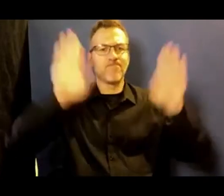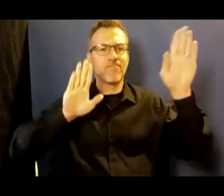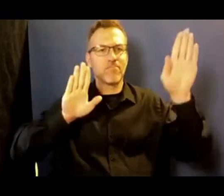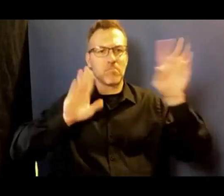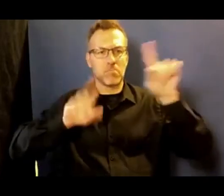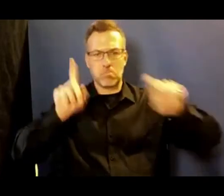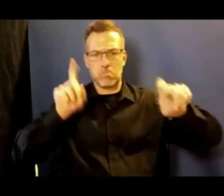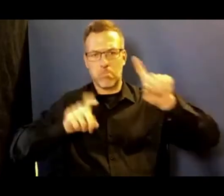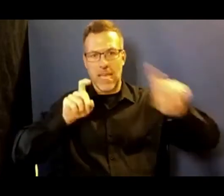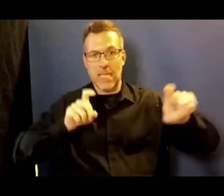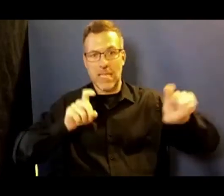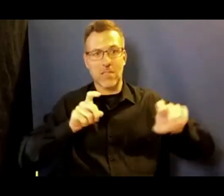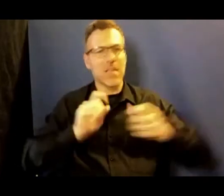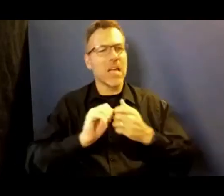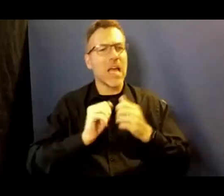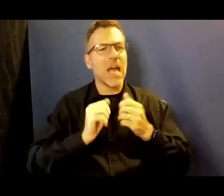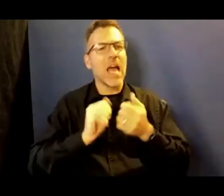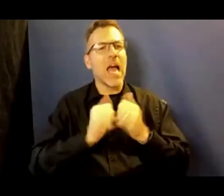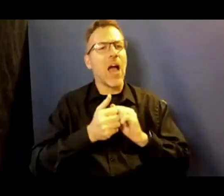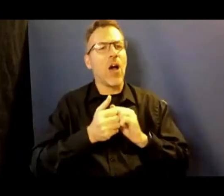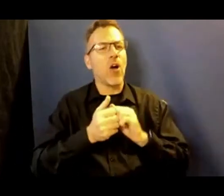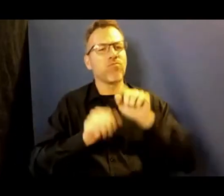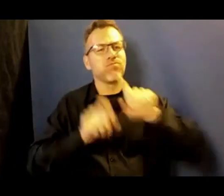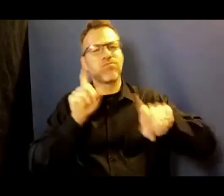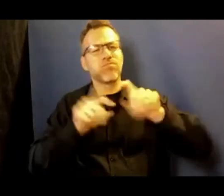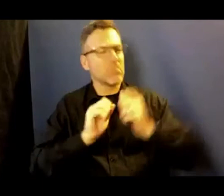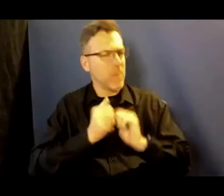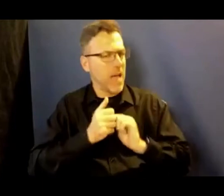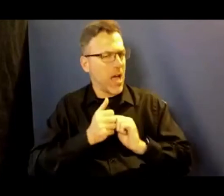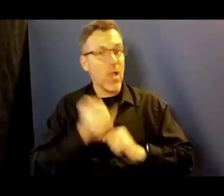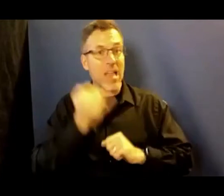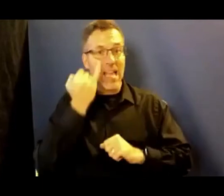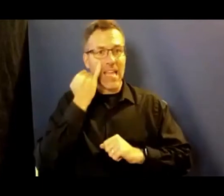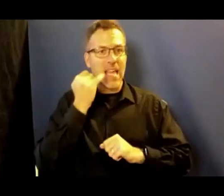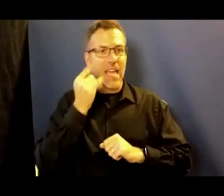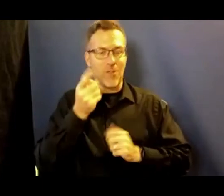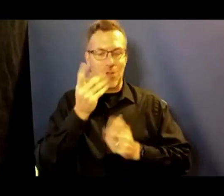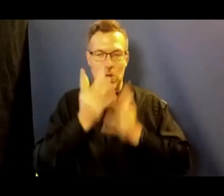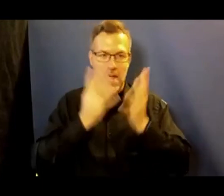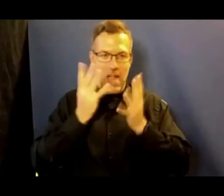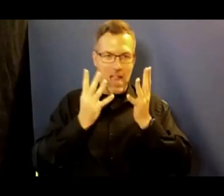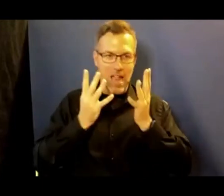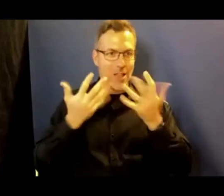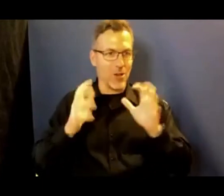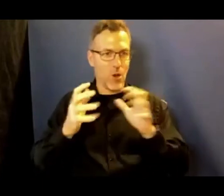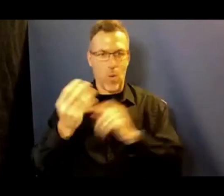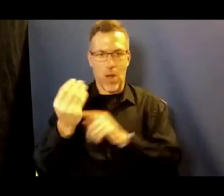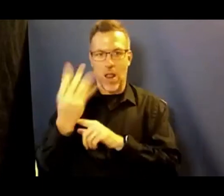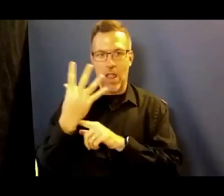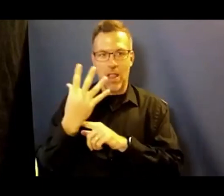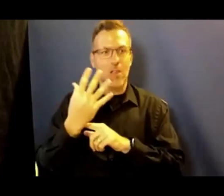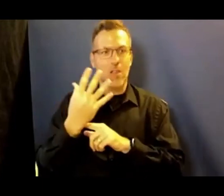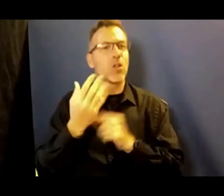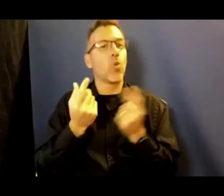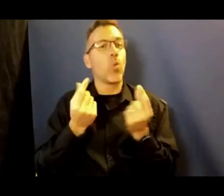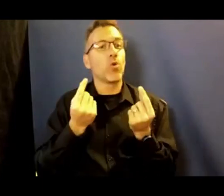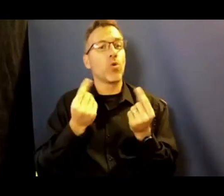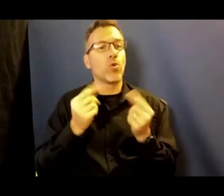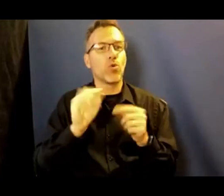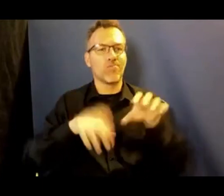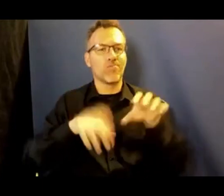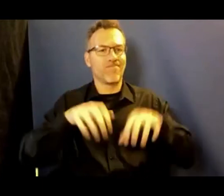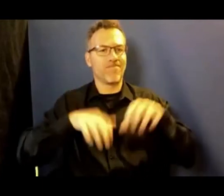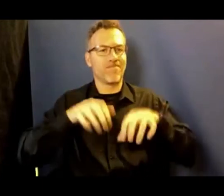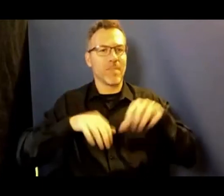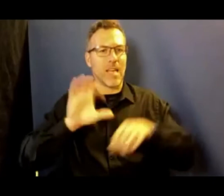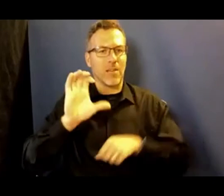couple ways you can do it. If you're uncomfortable and you don't want to be seen, you can type your question into the chat box and we will read it out loud for everyone and